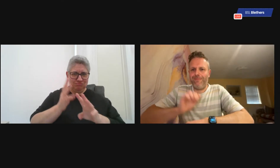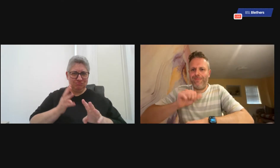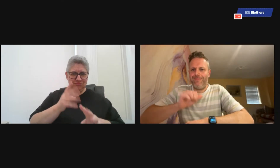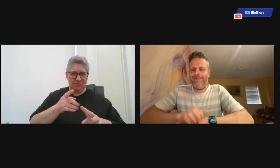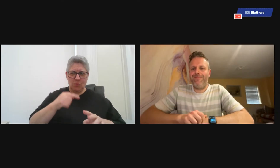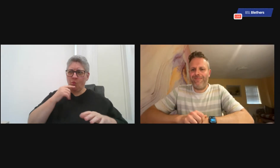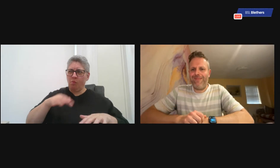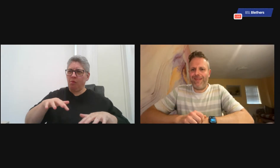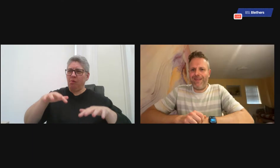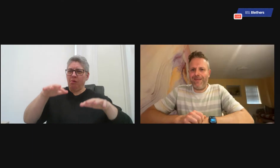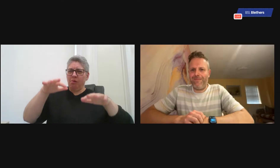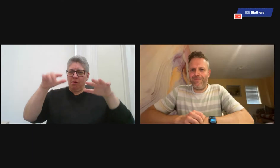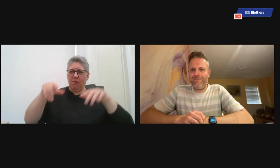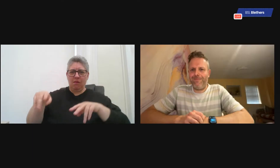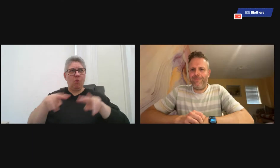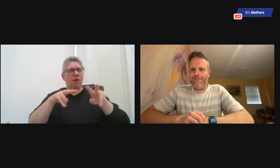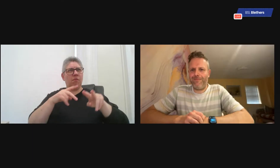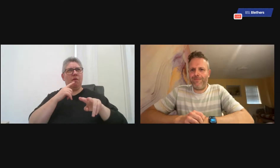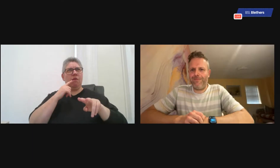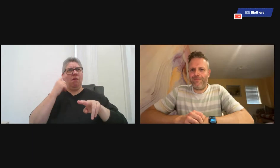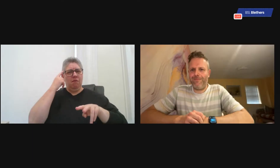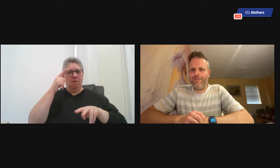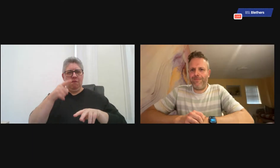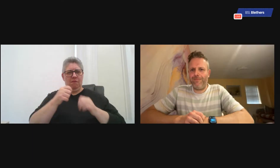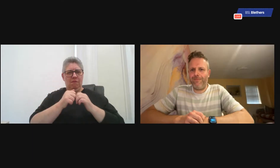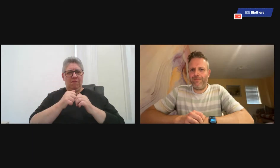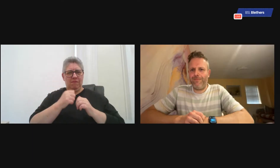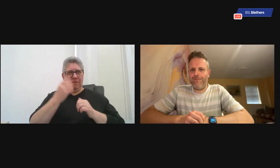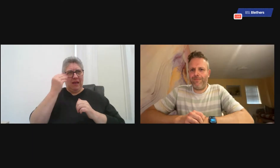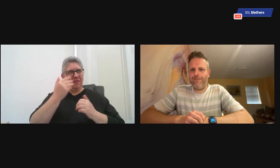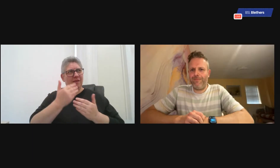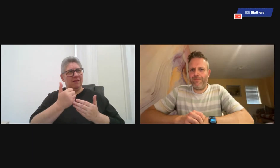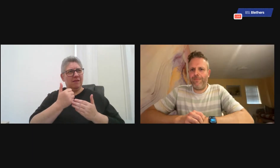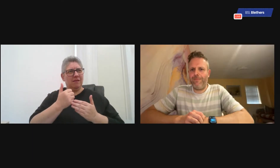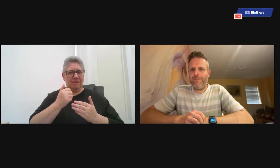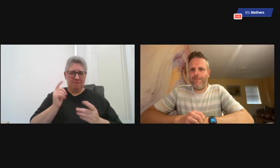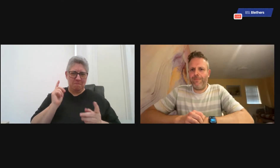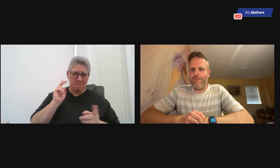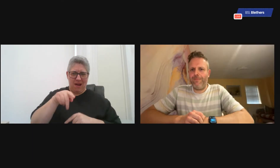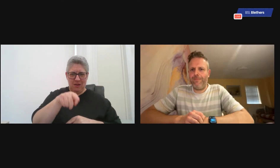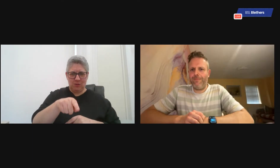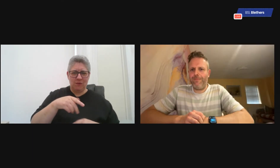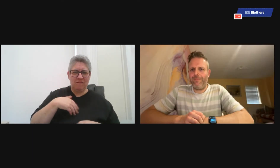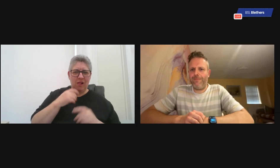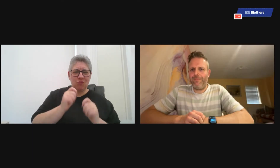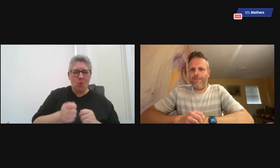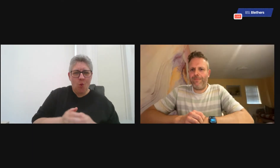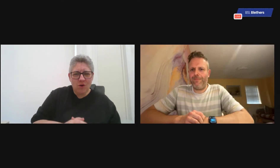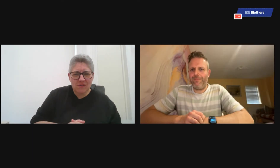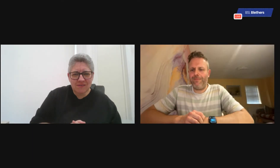And good luck with all of the future children who will be you'll be fostering. And I'm sure,